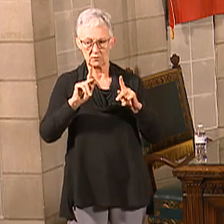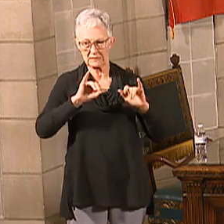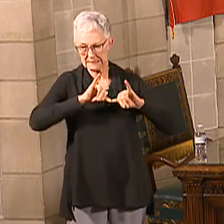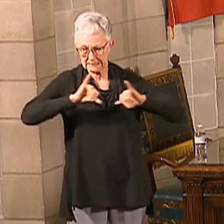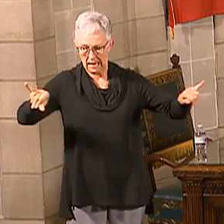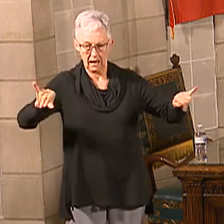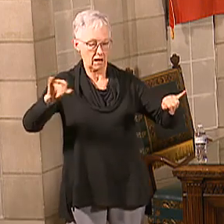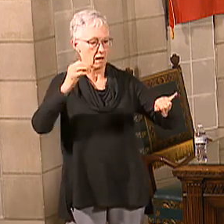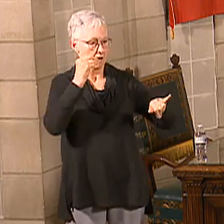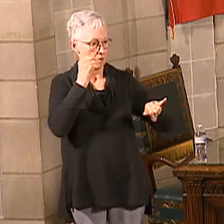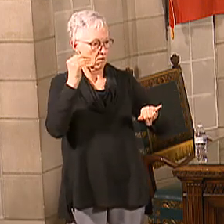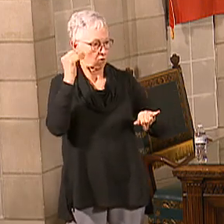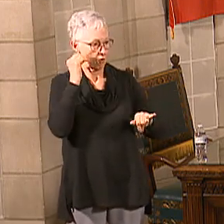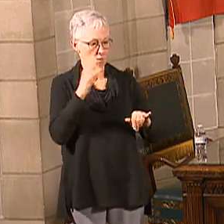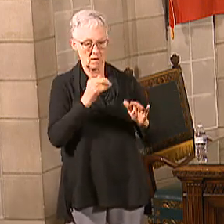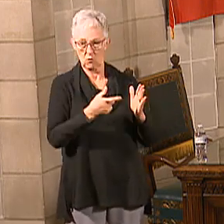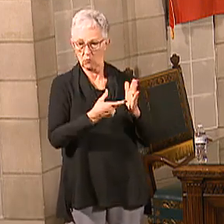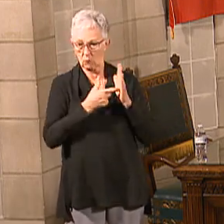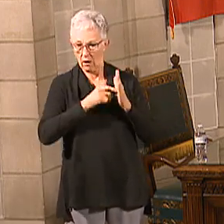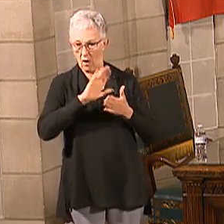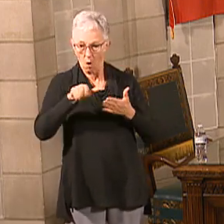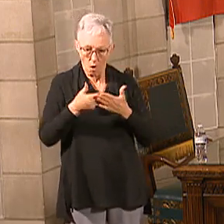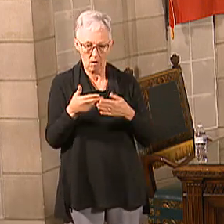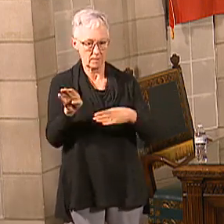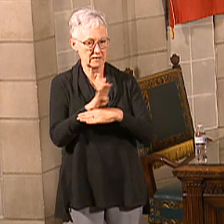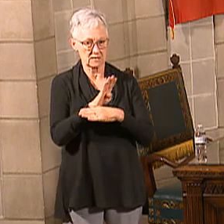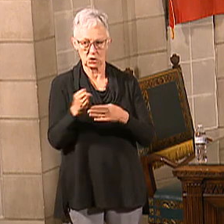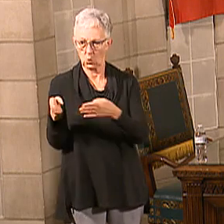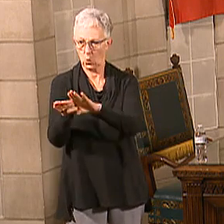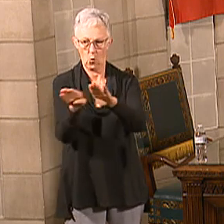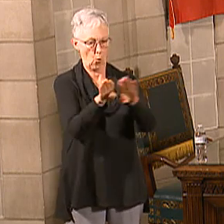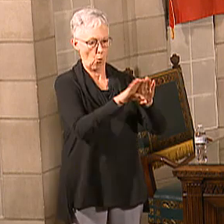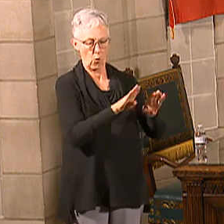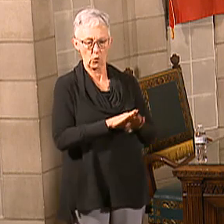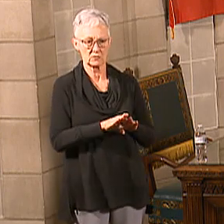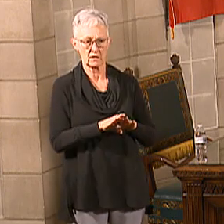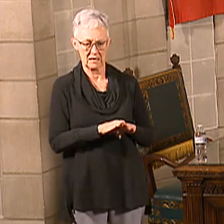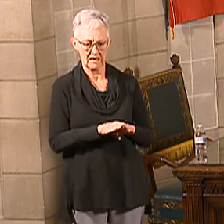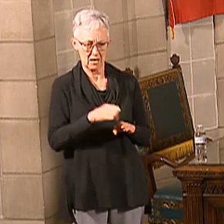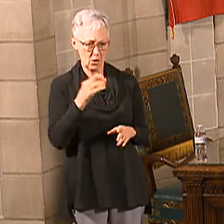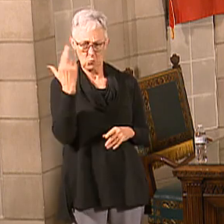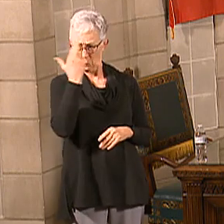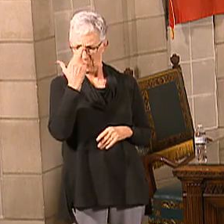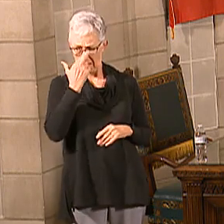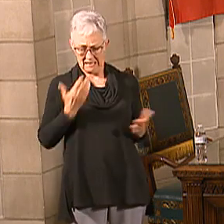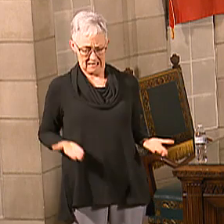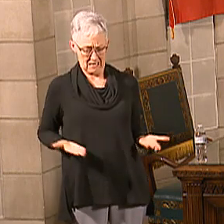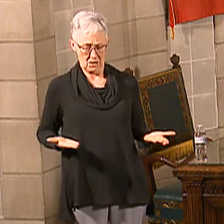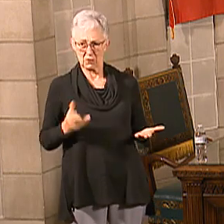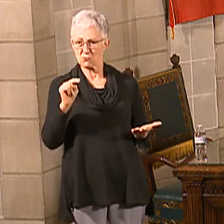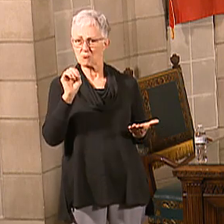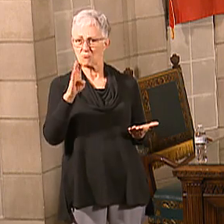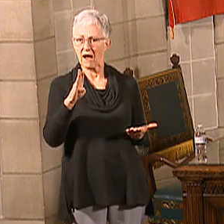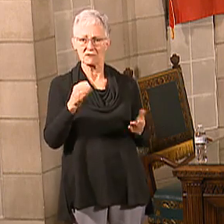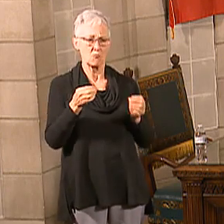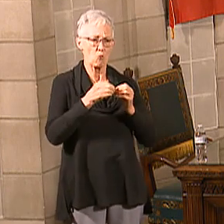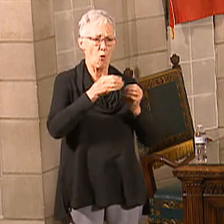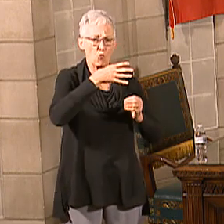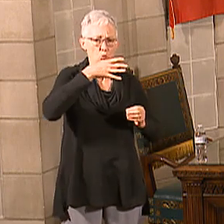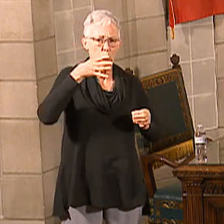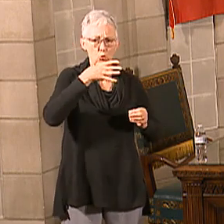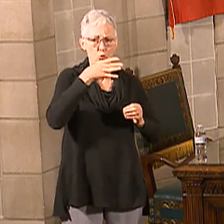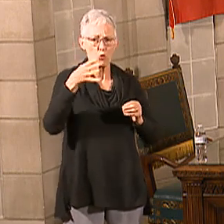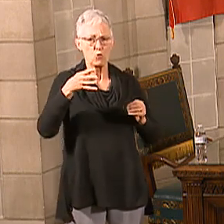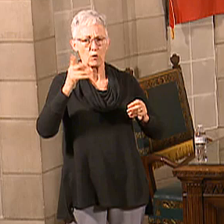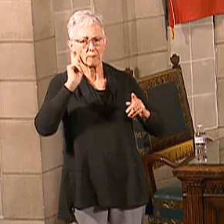like New York that are doing that. New York was probably well seated with virus in January with their direct connections to China before